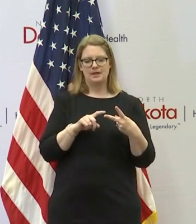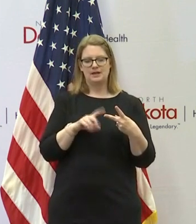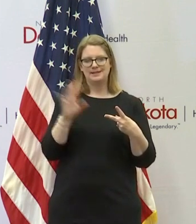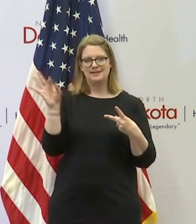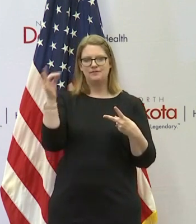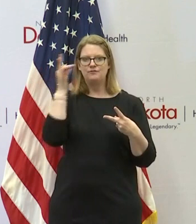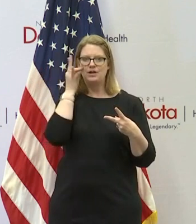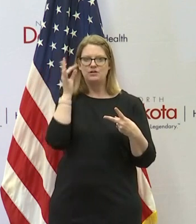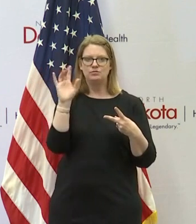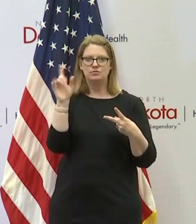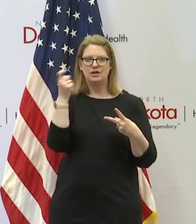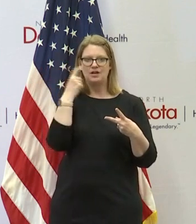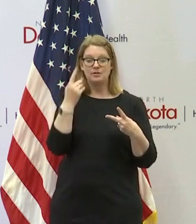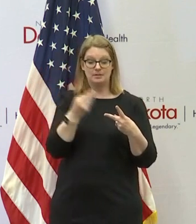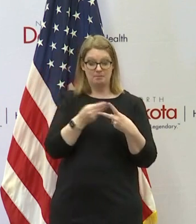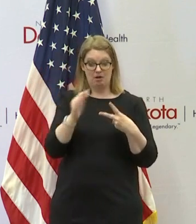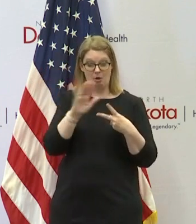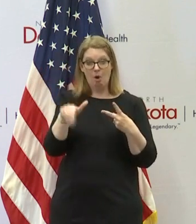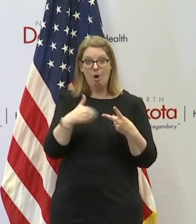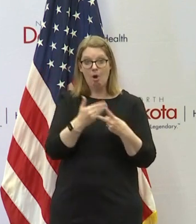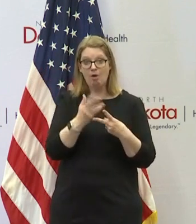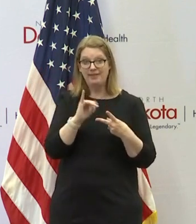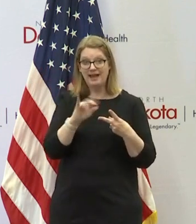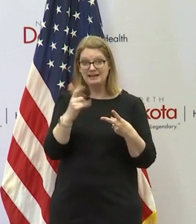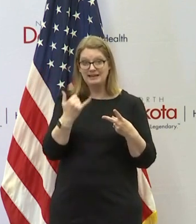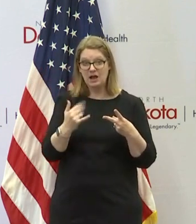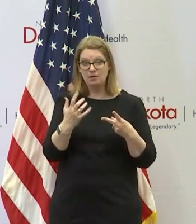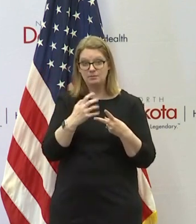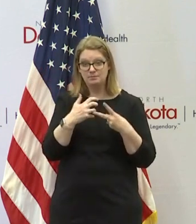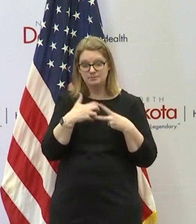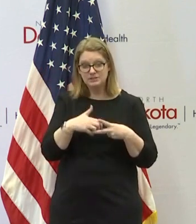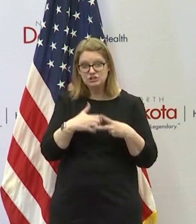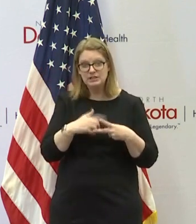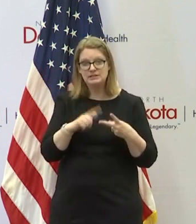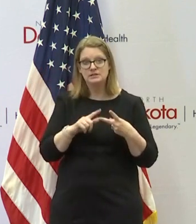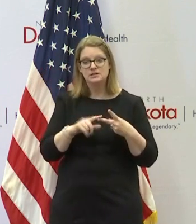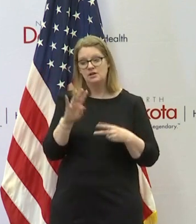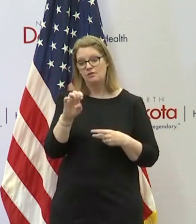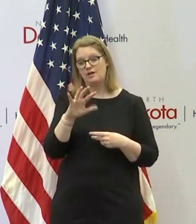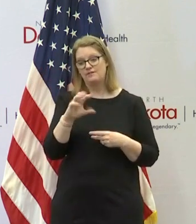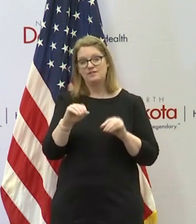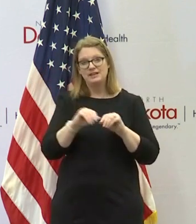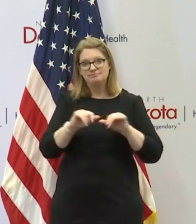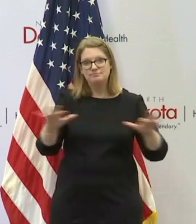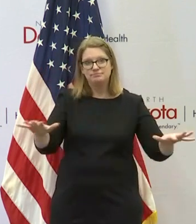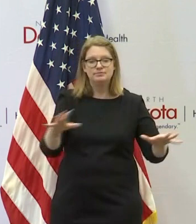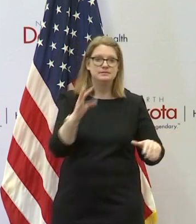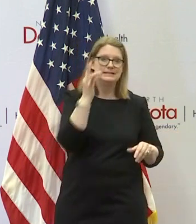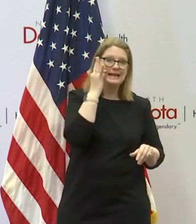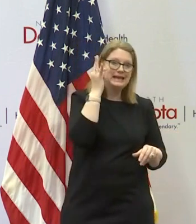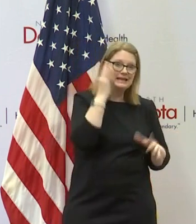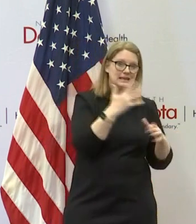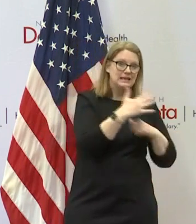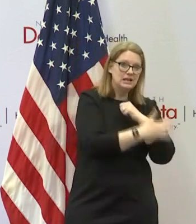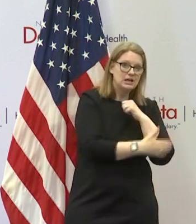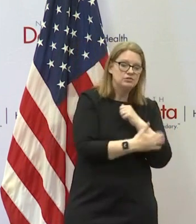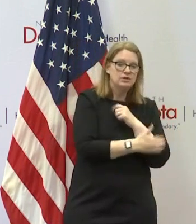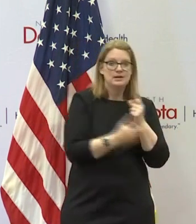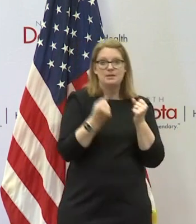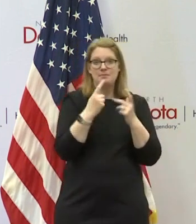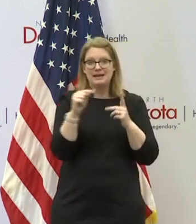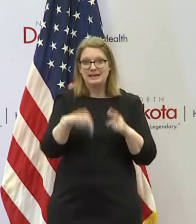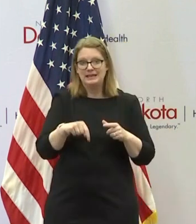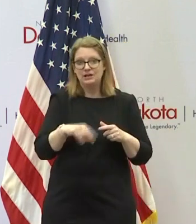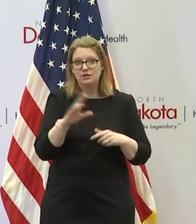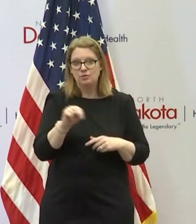federal government bought up all the remaining Abbott ID Now machines. They distributed 450 of those to Indian country. A number of those ended up in North